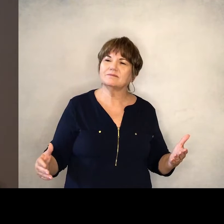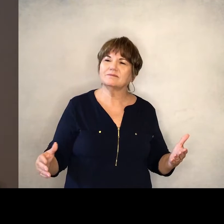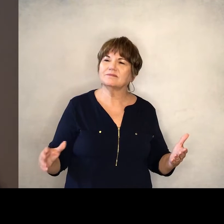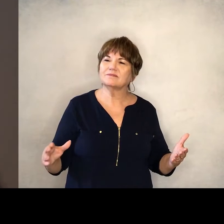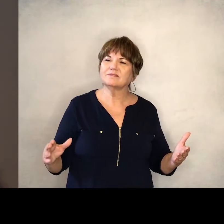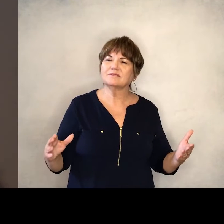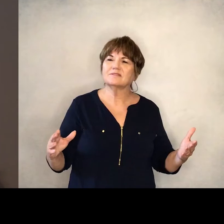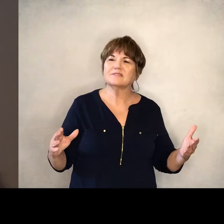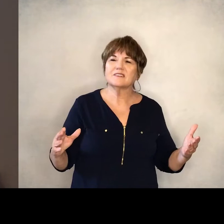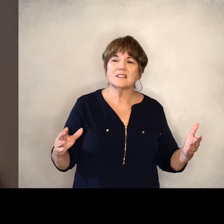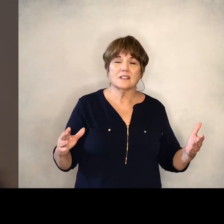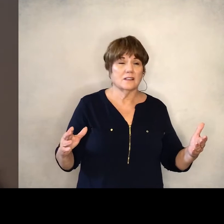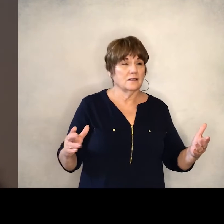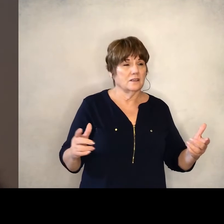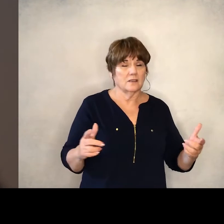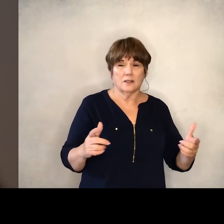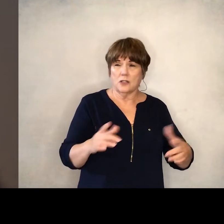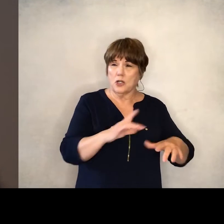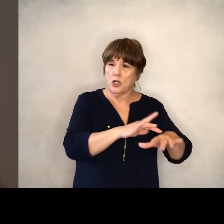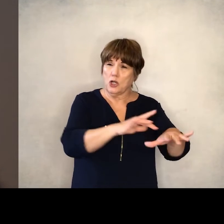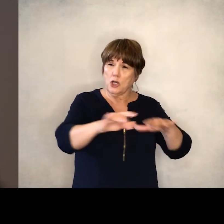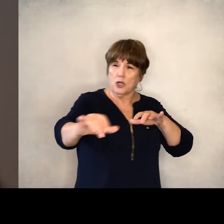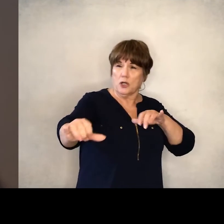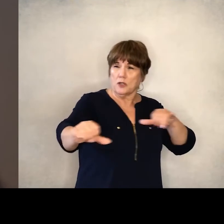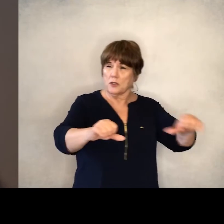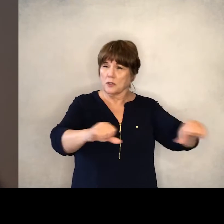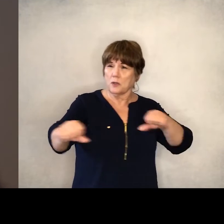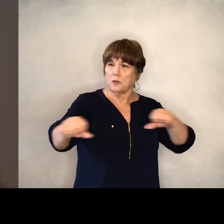Grander earth has quaked